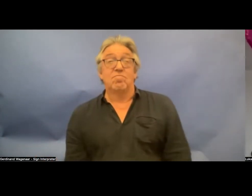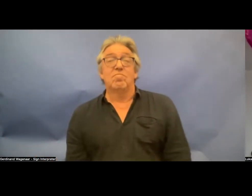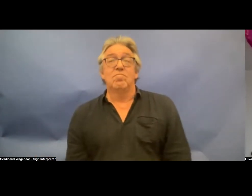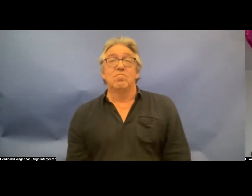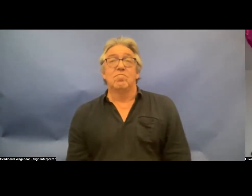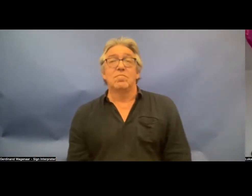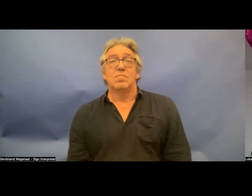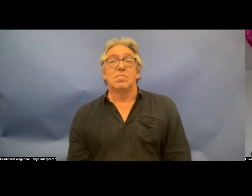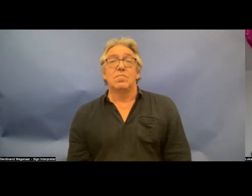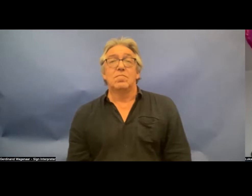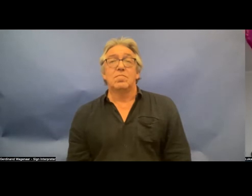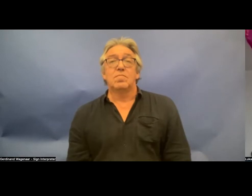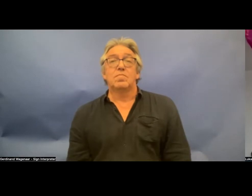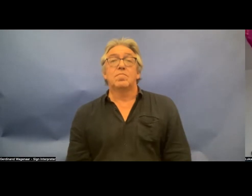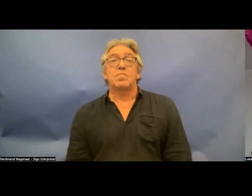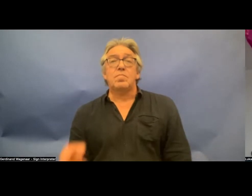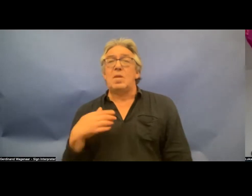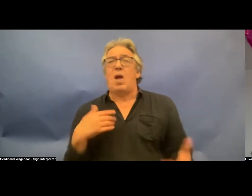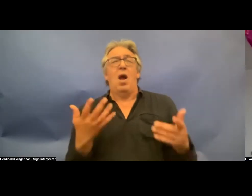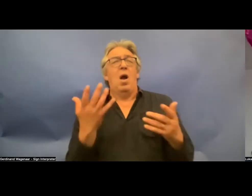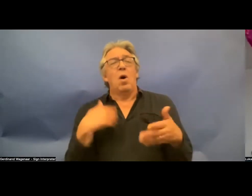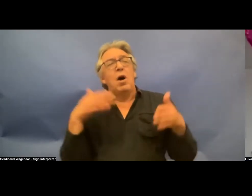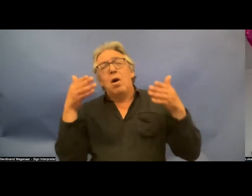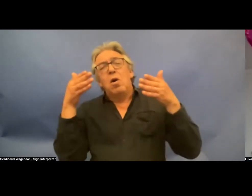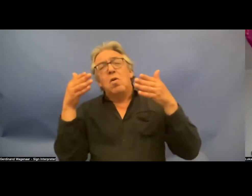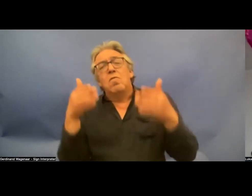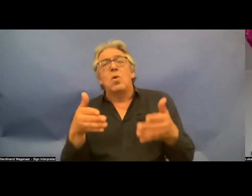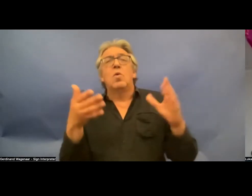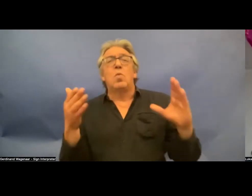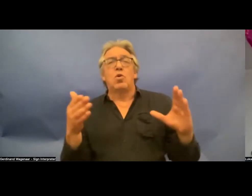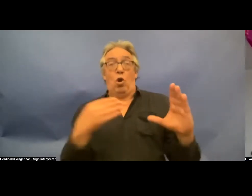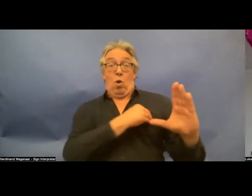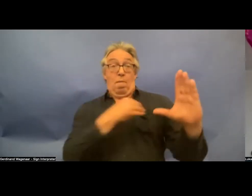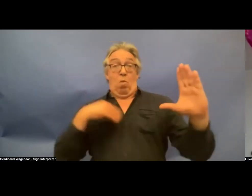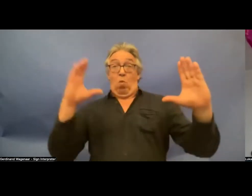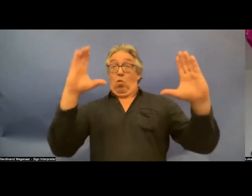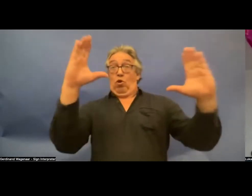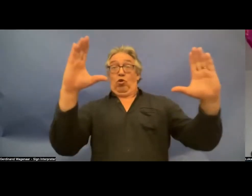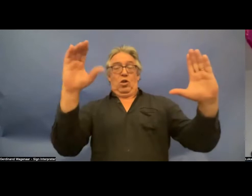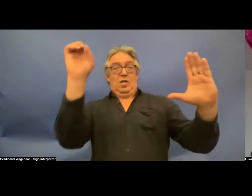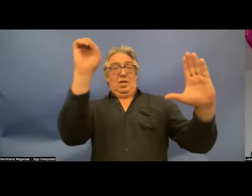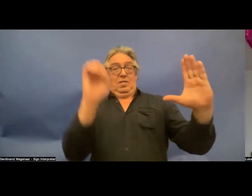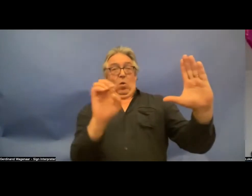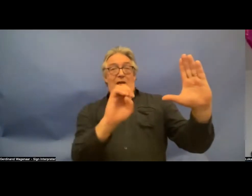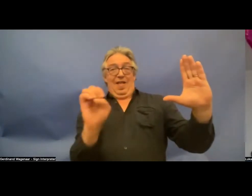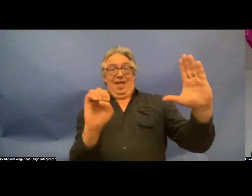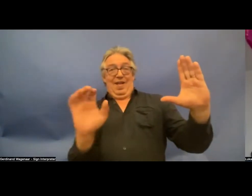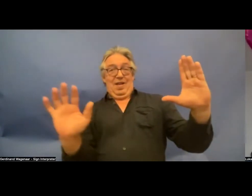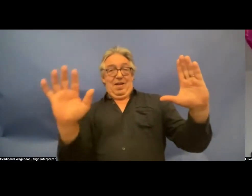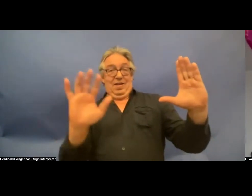in southeastern Poland. The Polish media reported yesterday that physical and